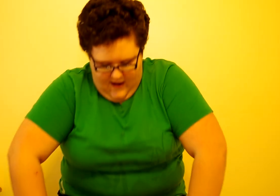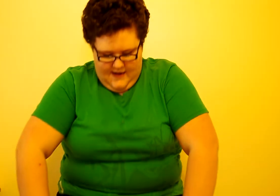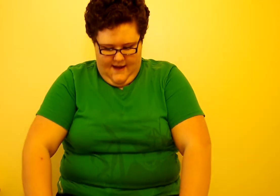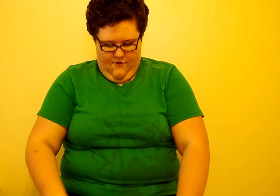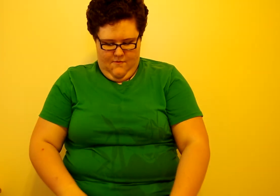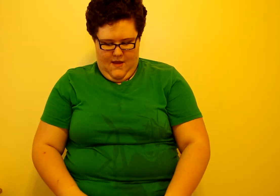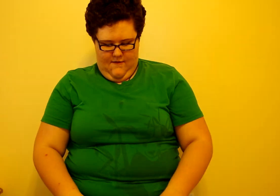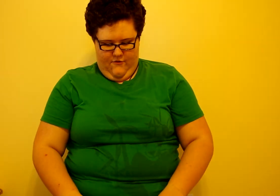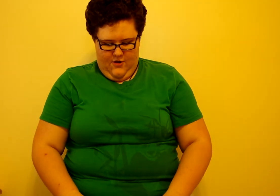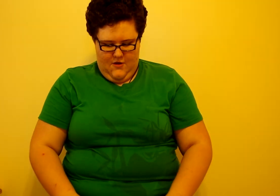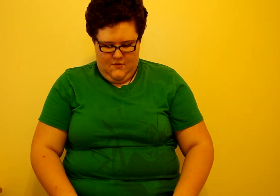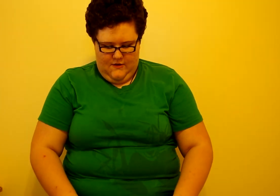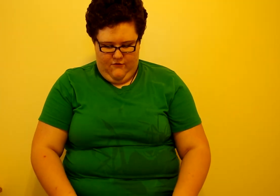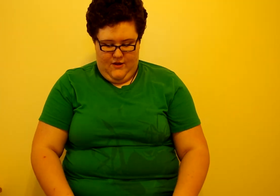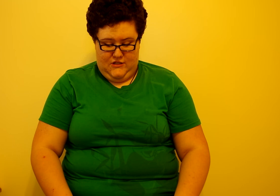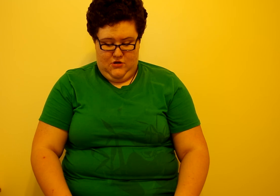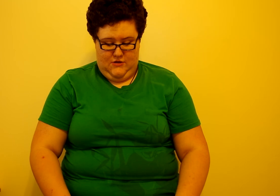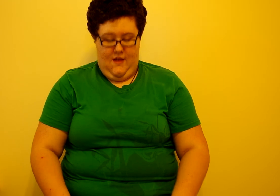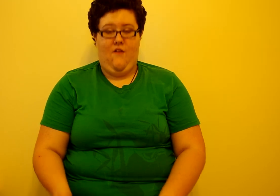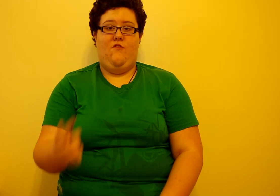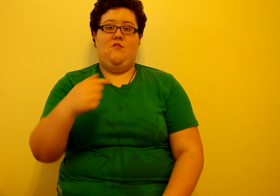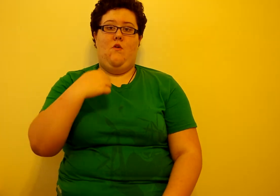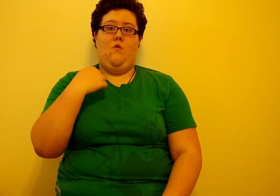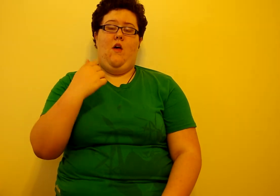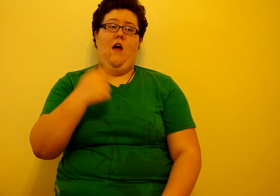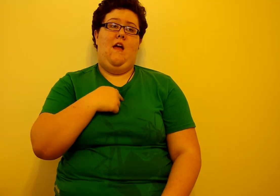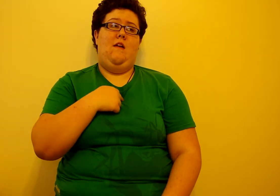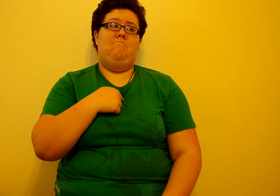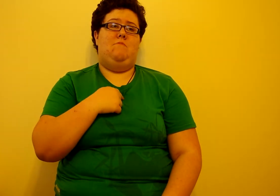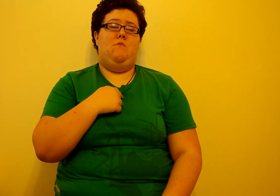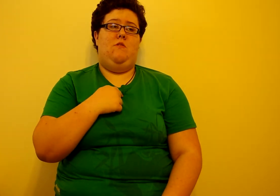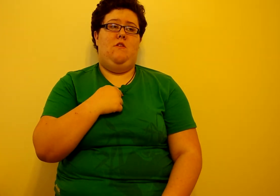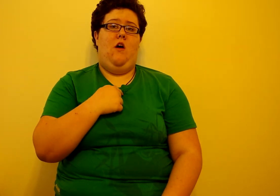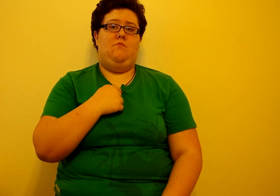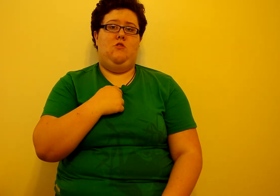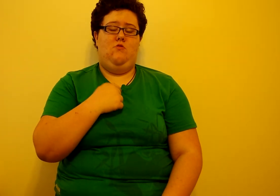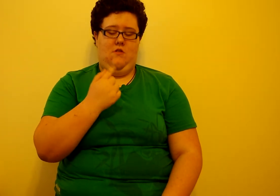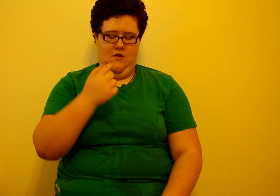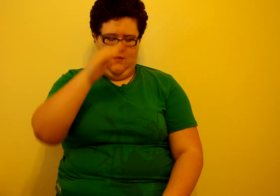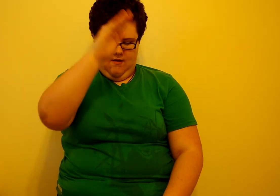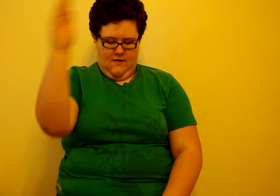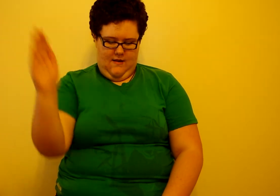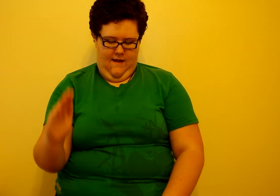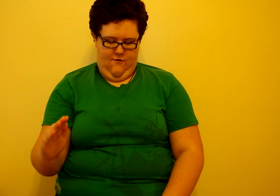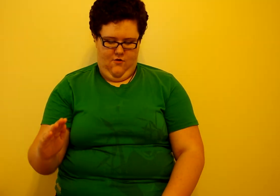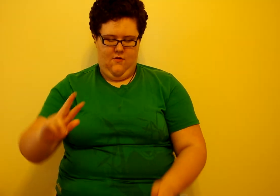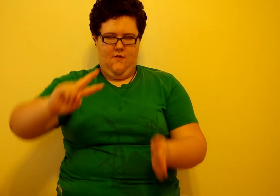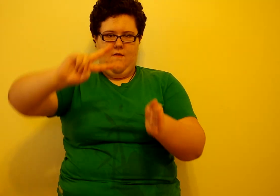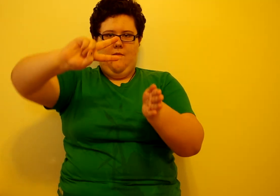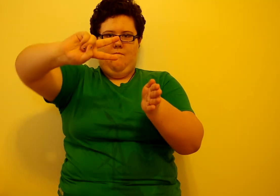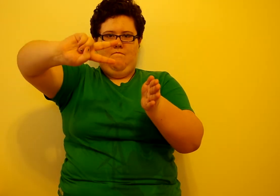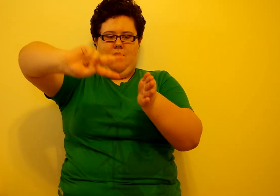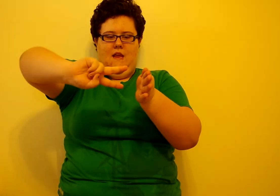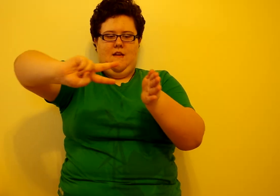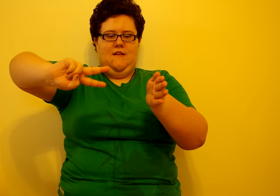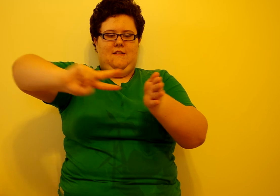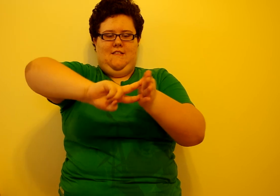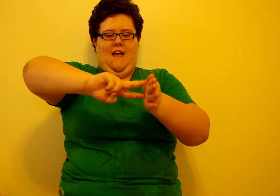I never meant for you to fix yourself. So the I, completely optional. Never, mean, stab,